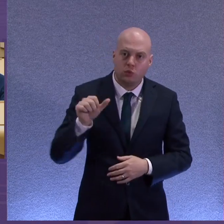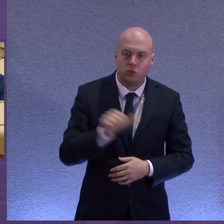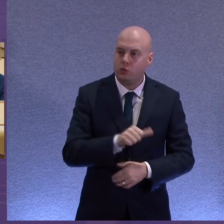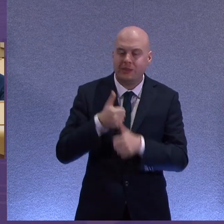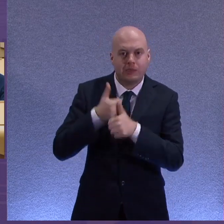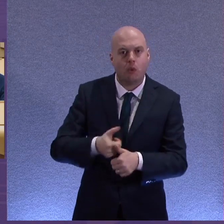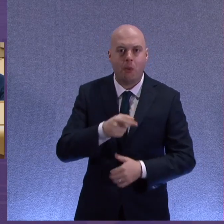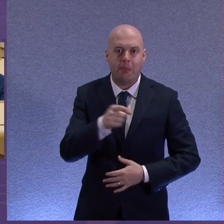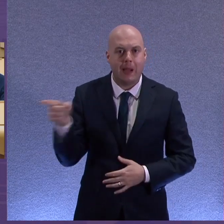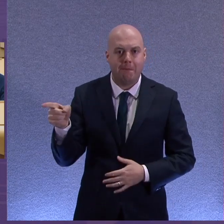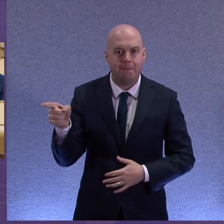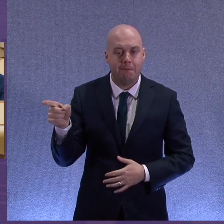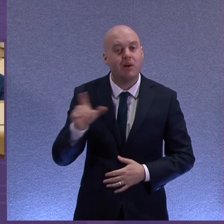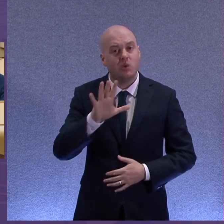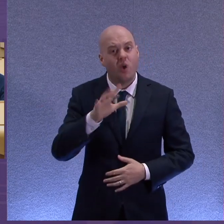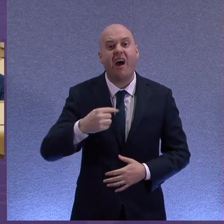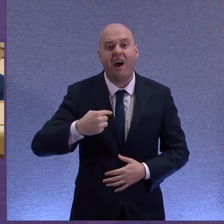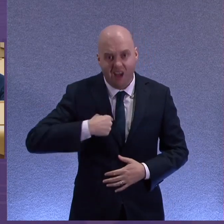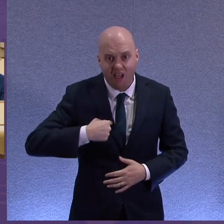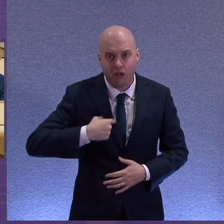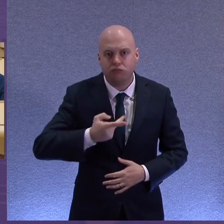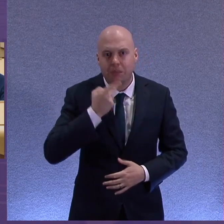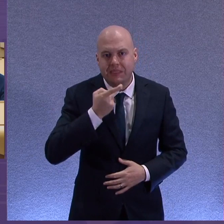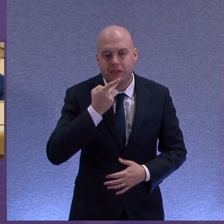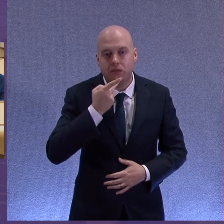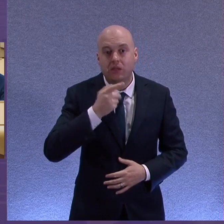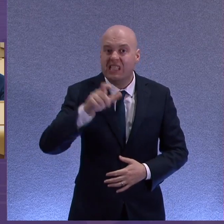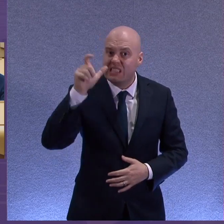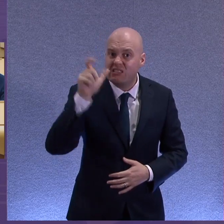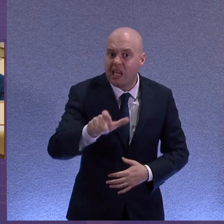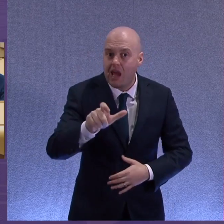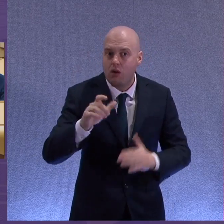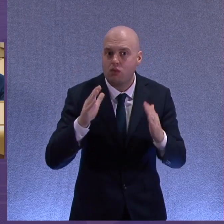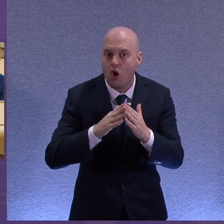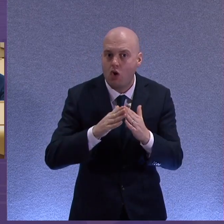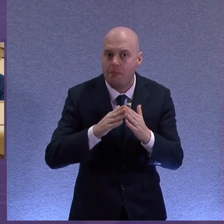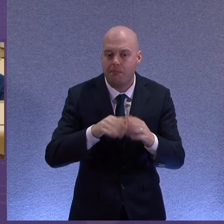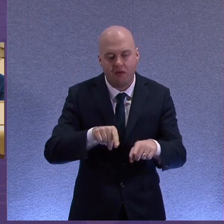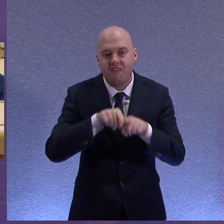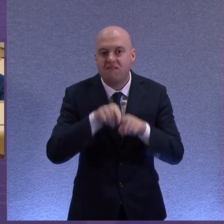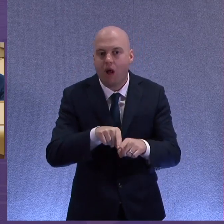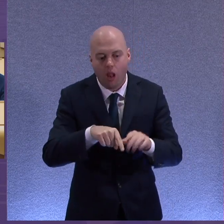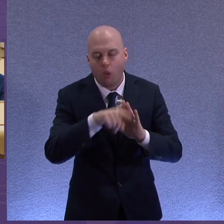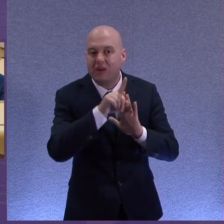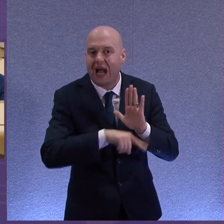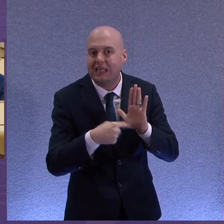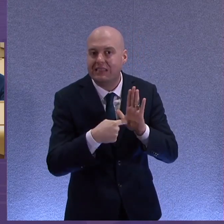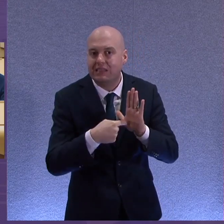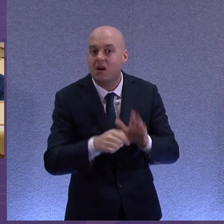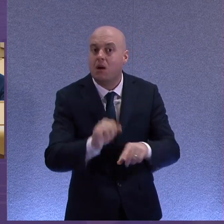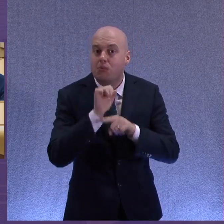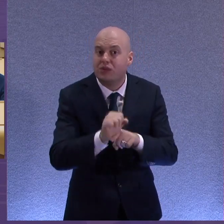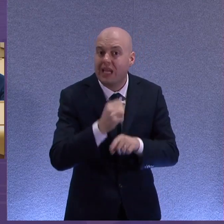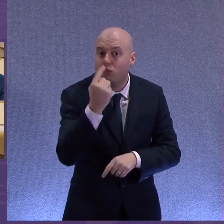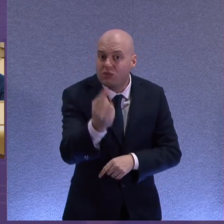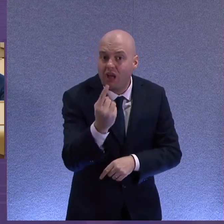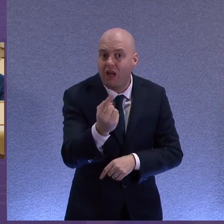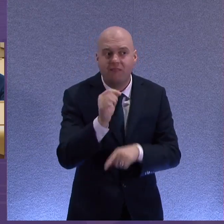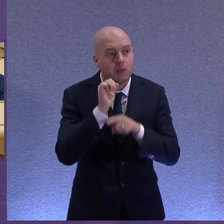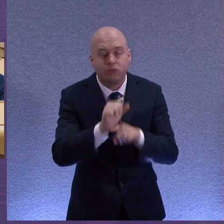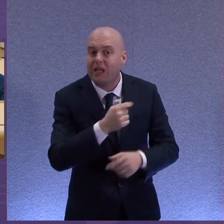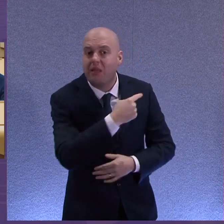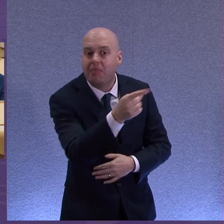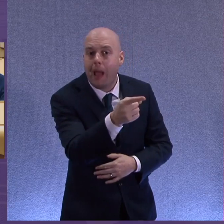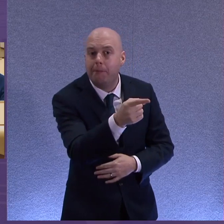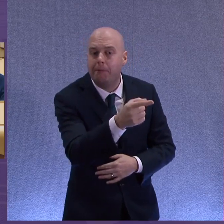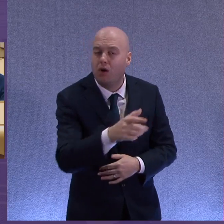repeat, stay at home, abide by the guidance given. It's common sense. And while it's true that the problem with common sense is that it's not often